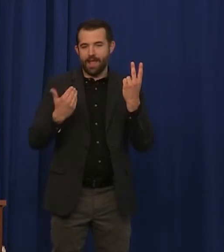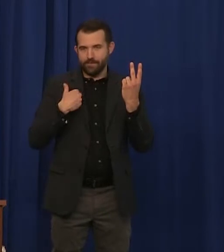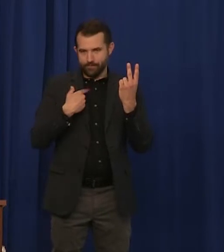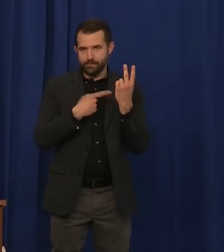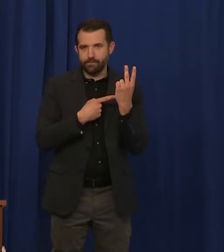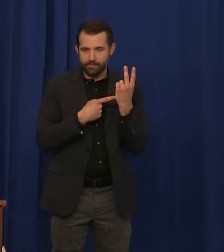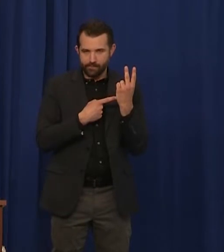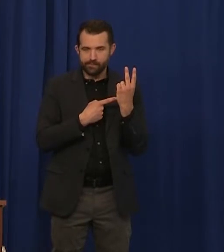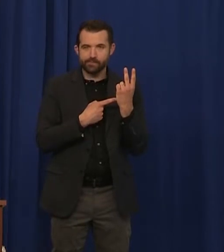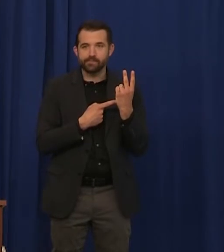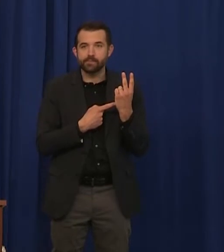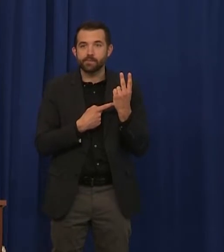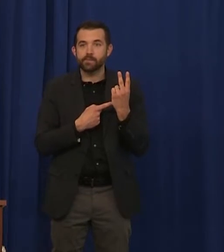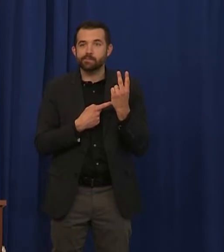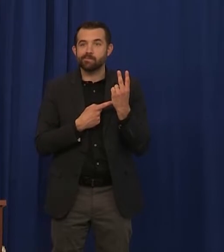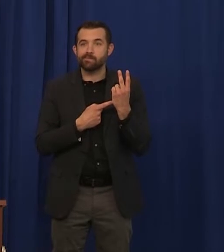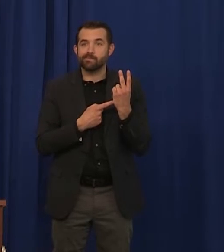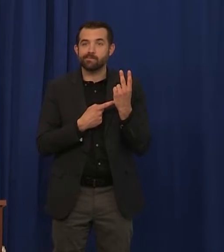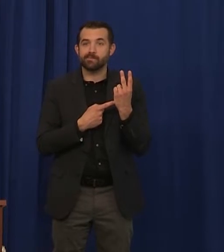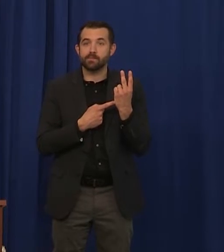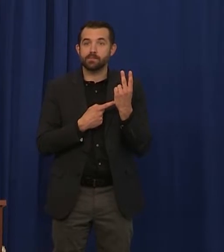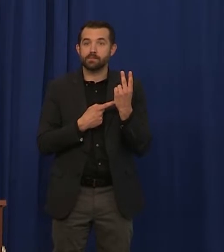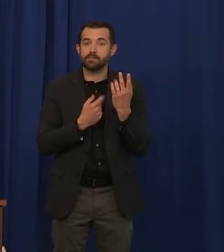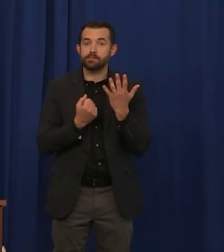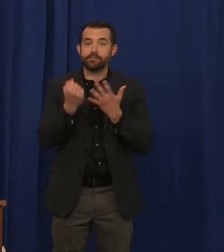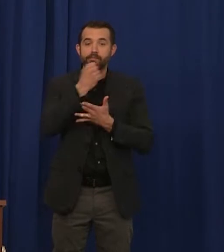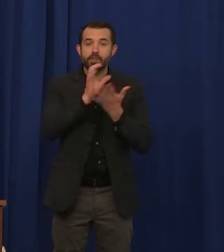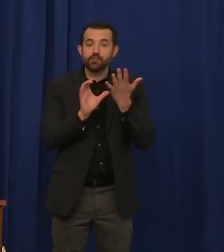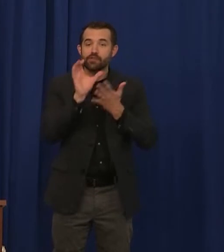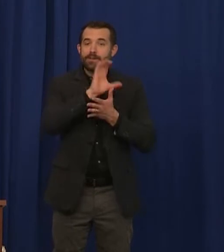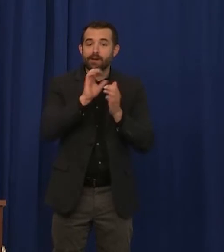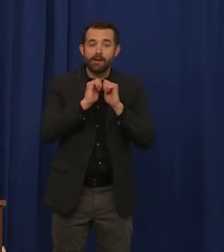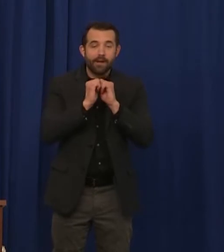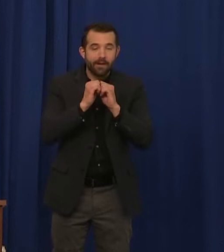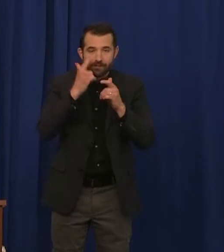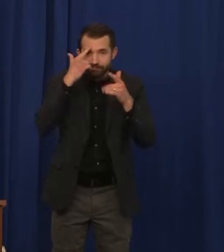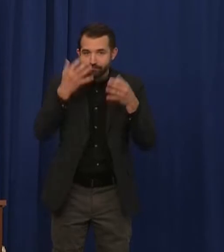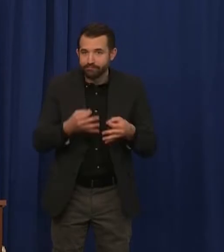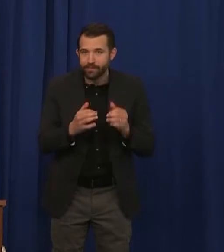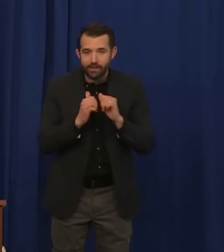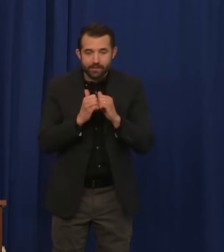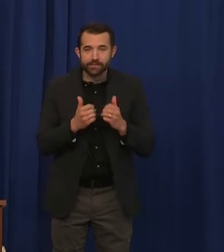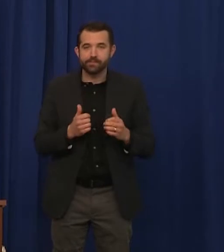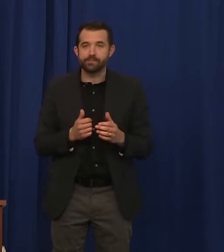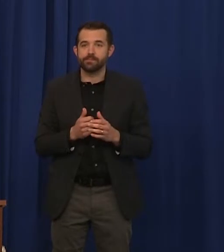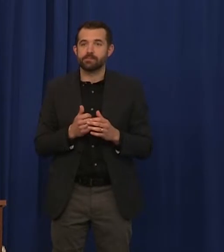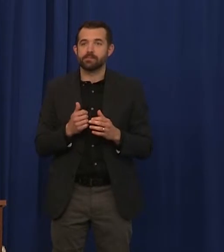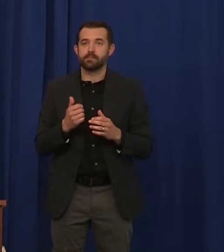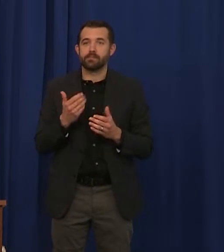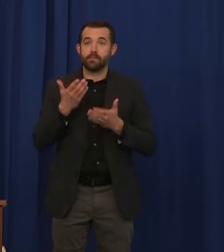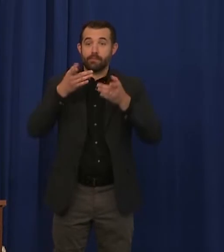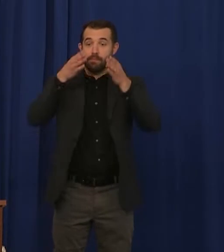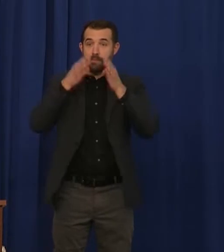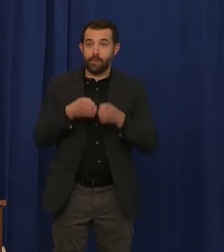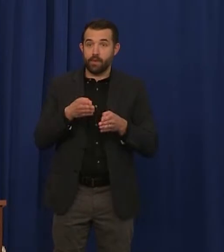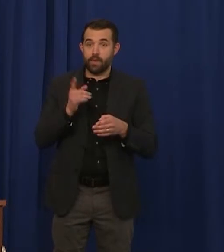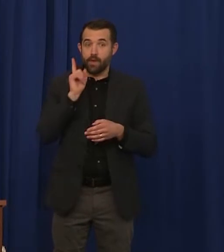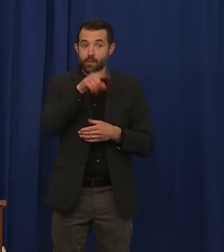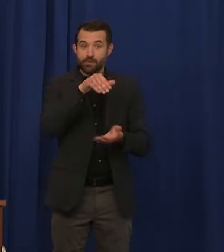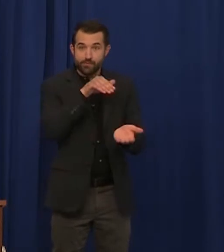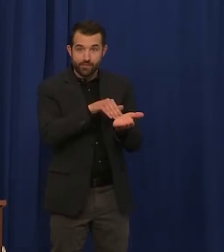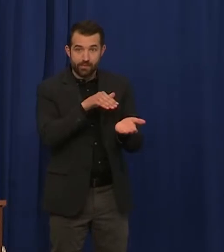a probable case is, for example, someone goes to the doctor, they're not feeling well, and it turns out that they are found to